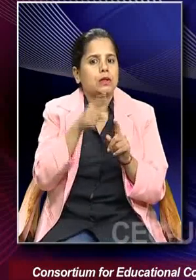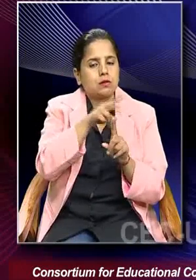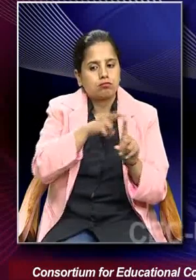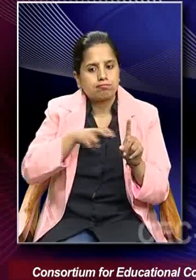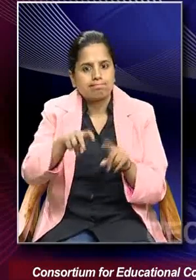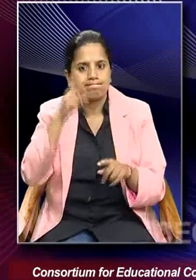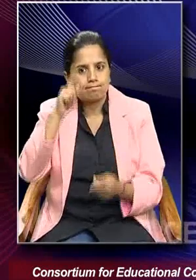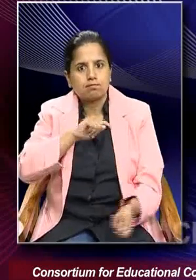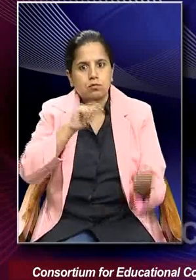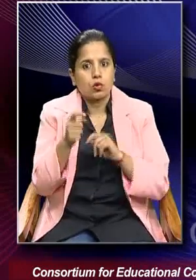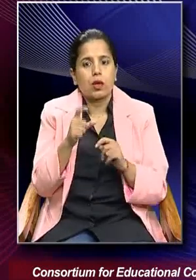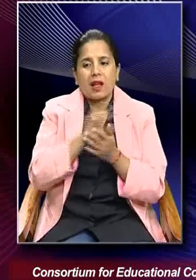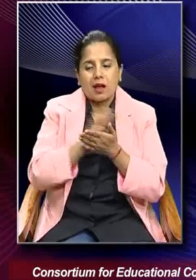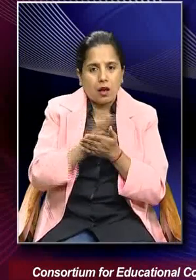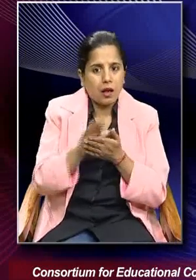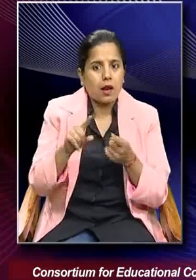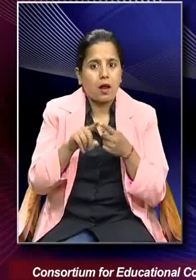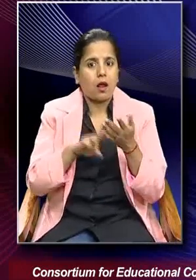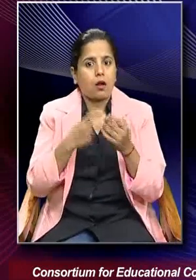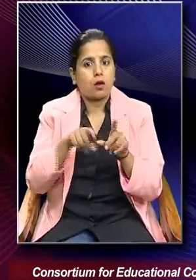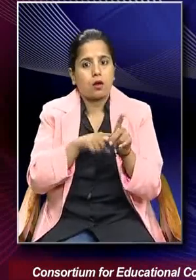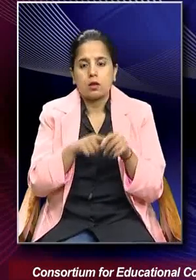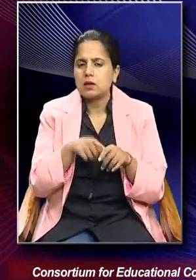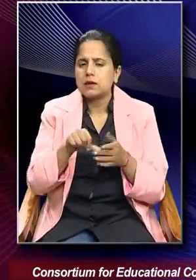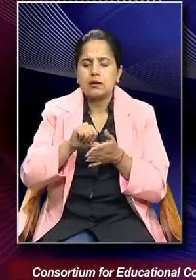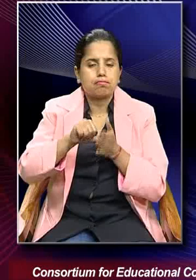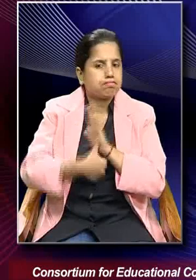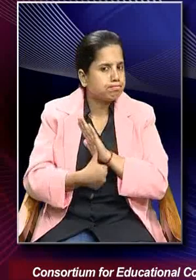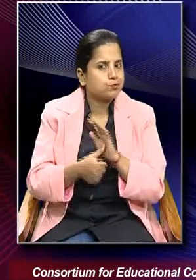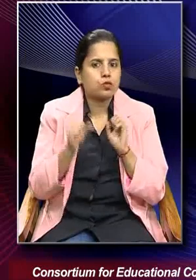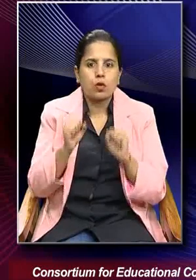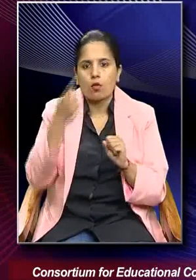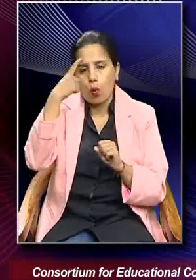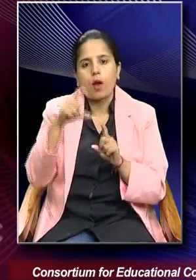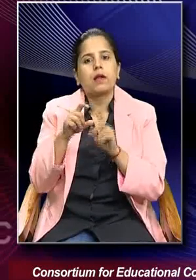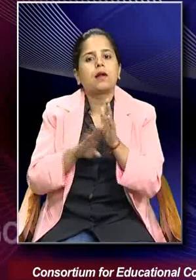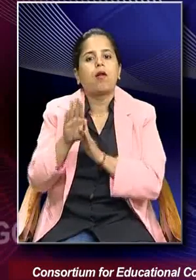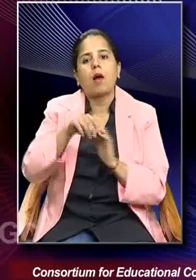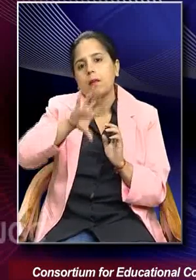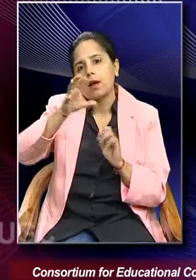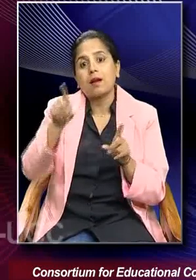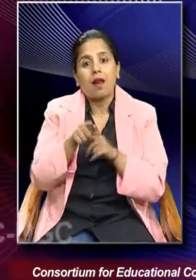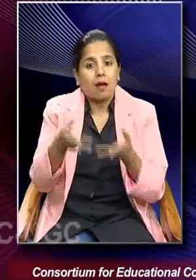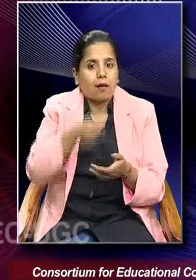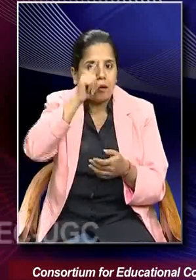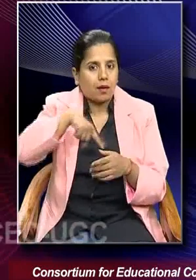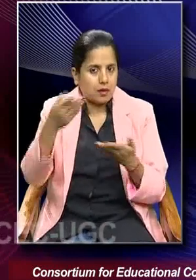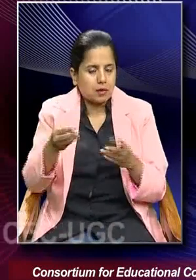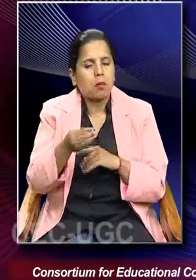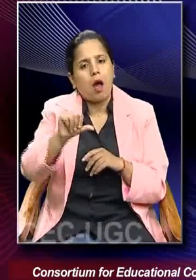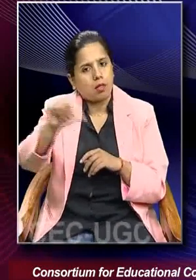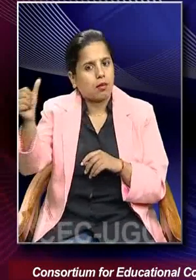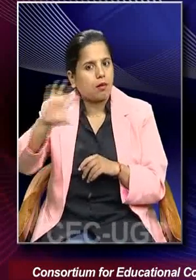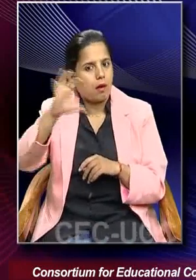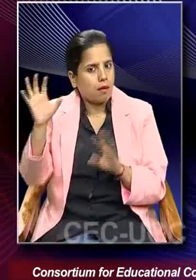achieve these clean energy targets is next to impossible for a developing country like India, and there are others also.